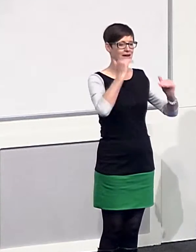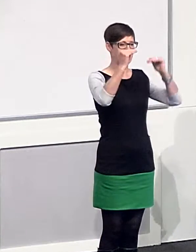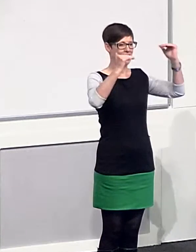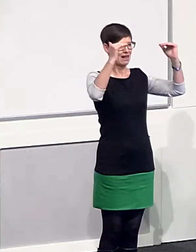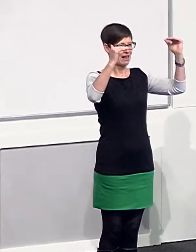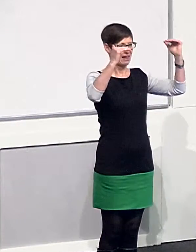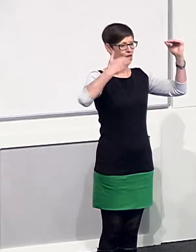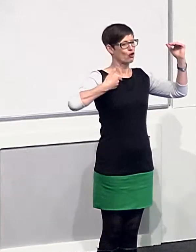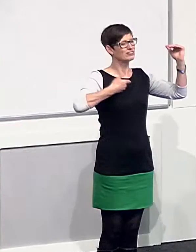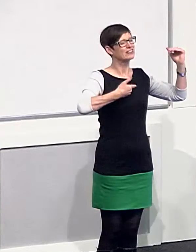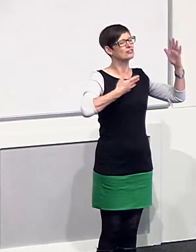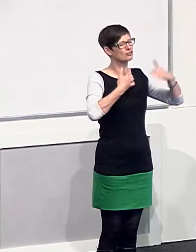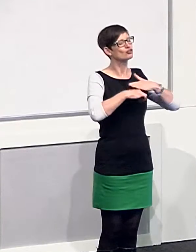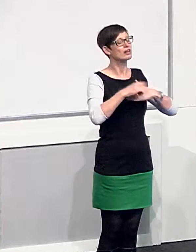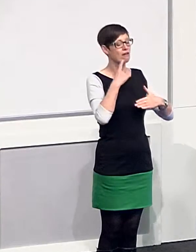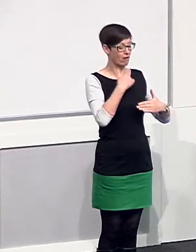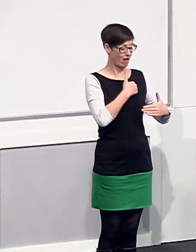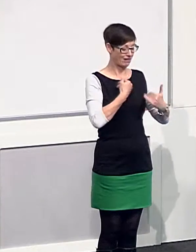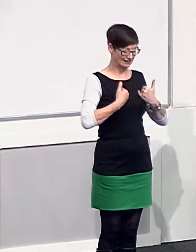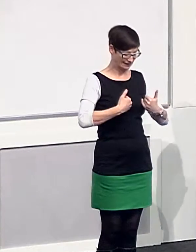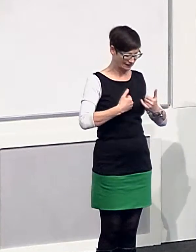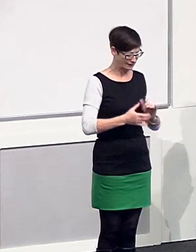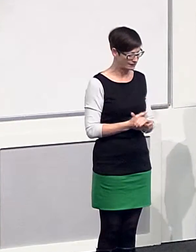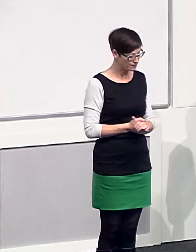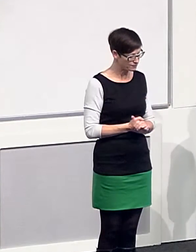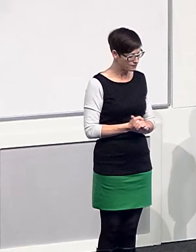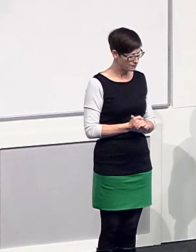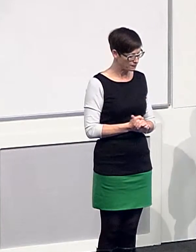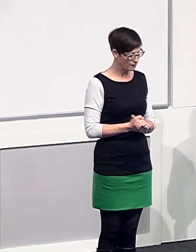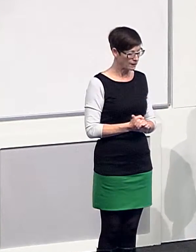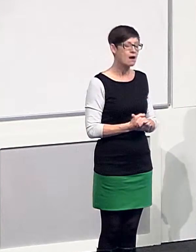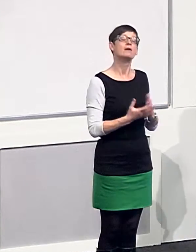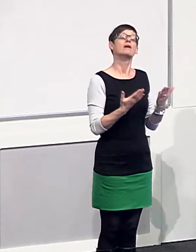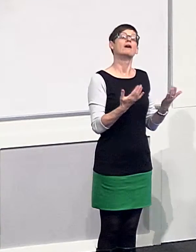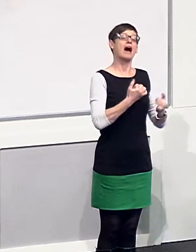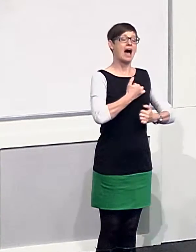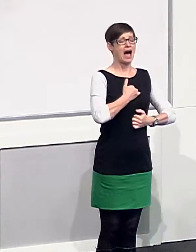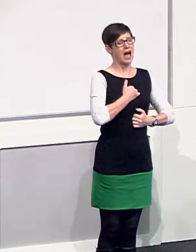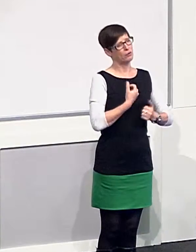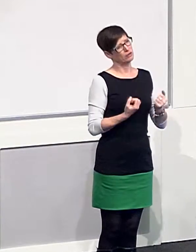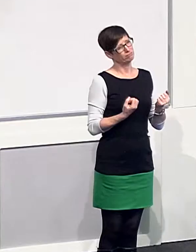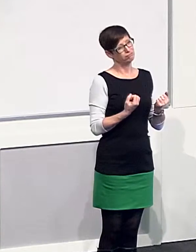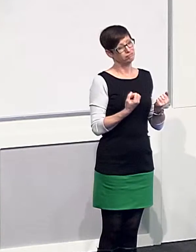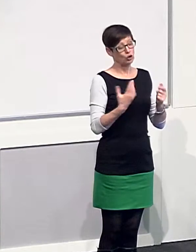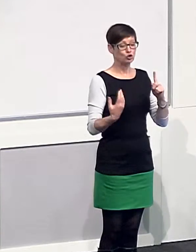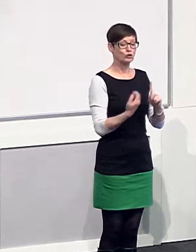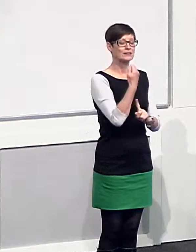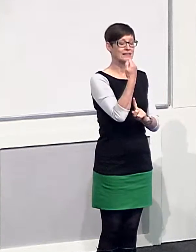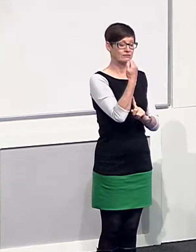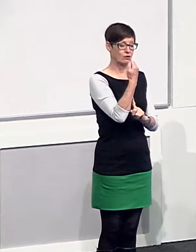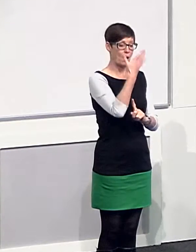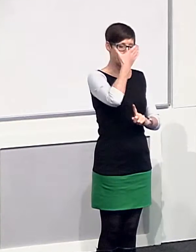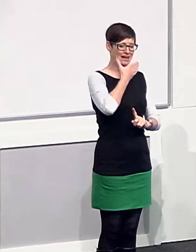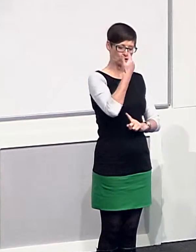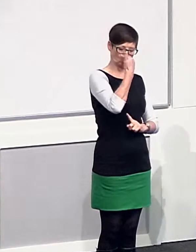congenital heart disease. Our hugely successful MAHSC stroke effort is centred